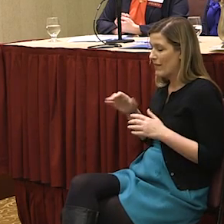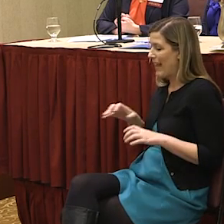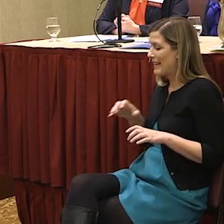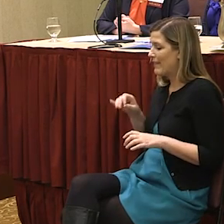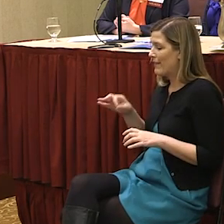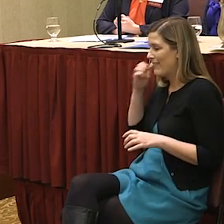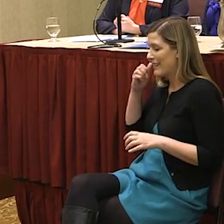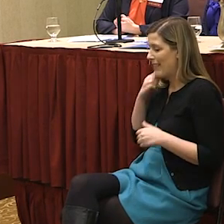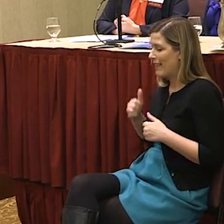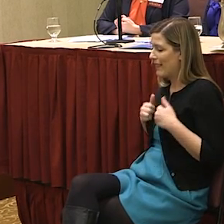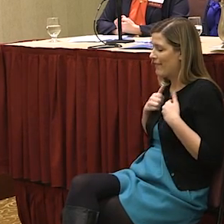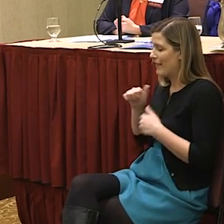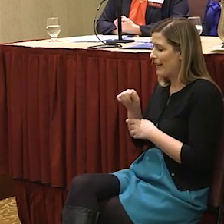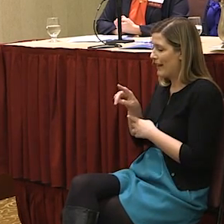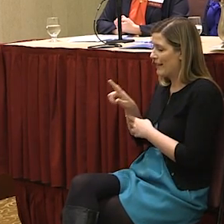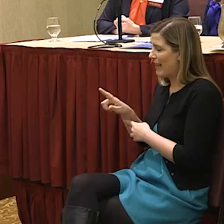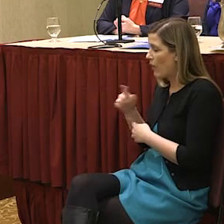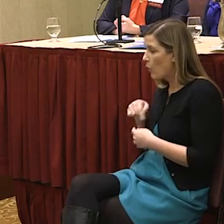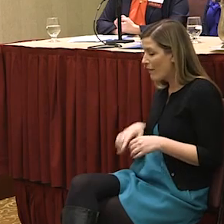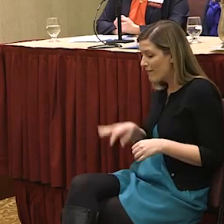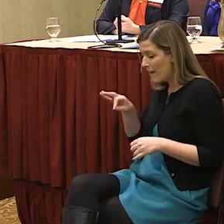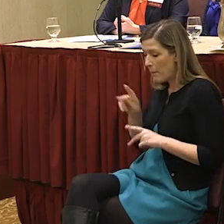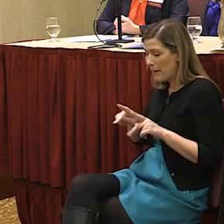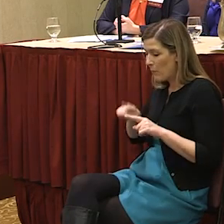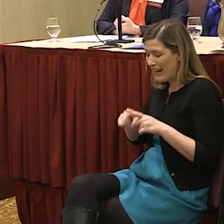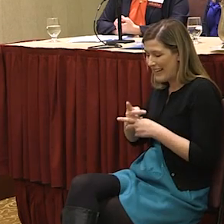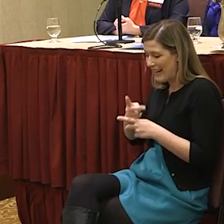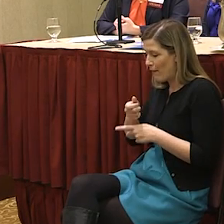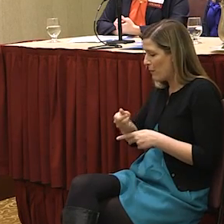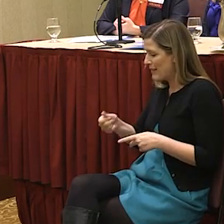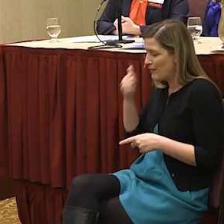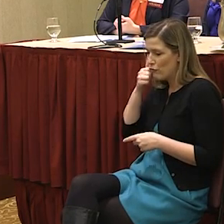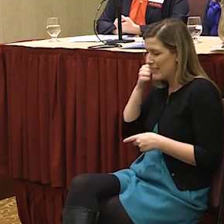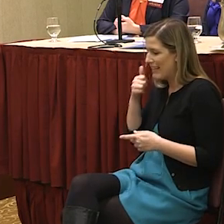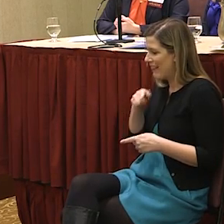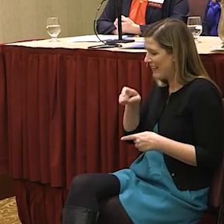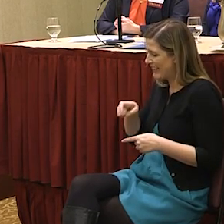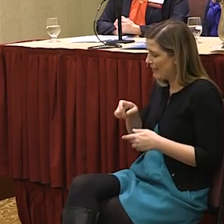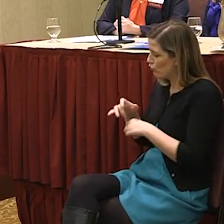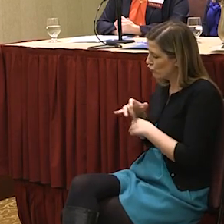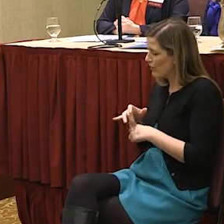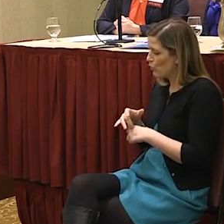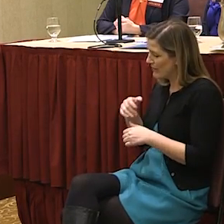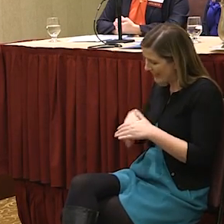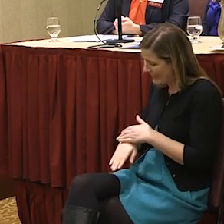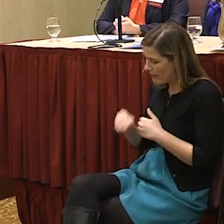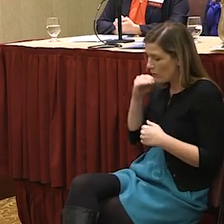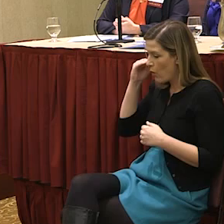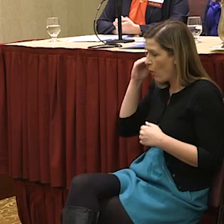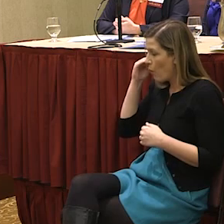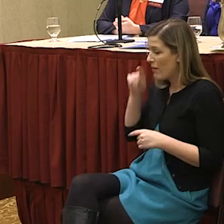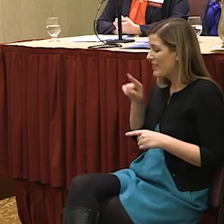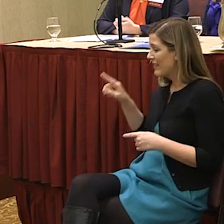of daily living, some of what we're finding out is just that people just can't take care of themselves every day. They need resource in their home. They don't need to go